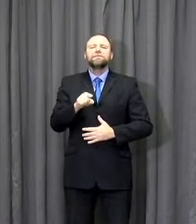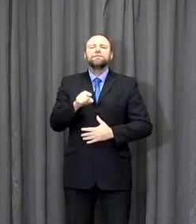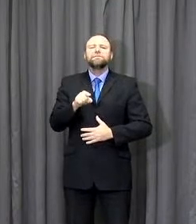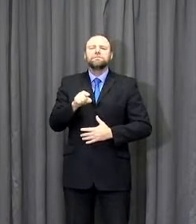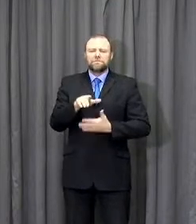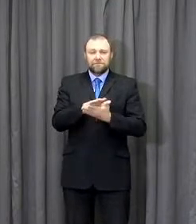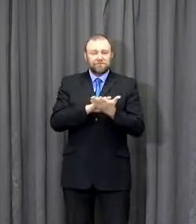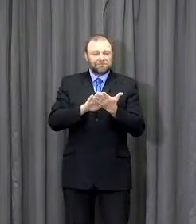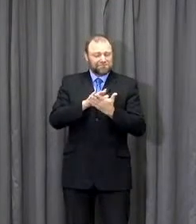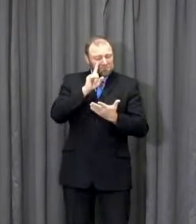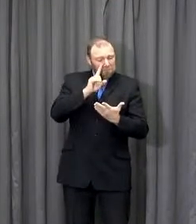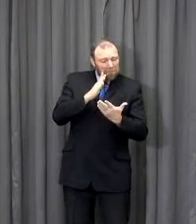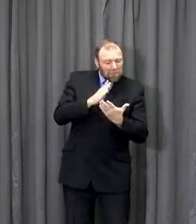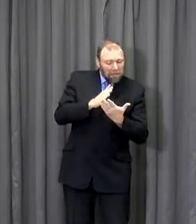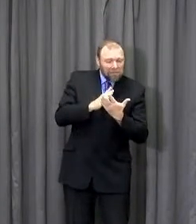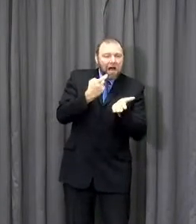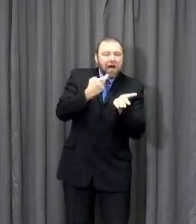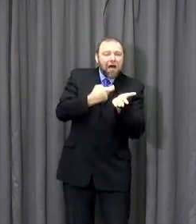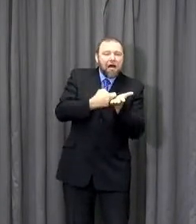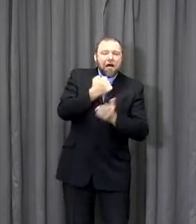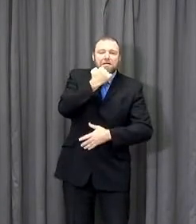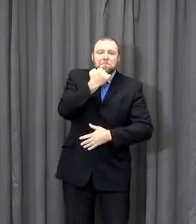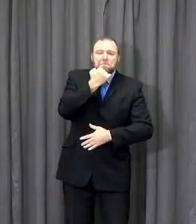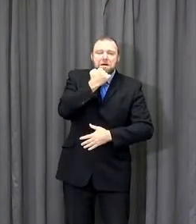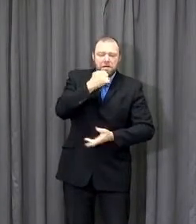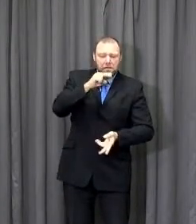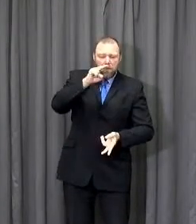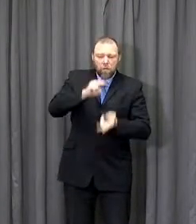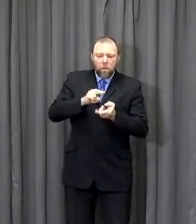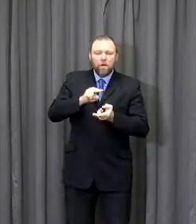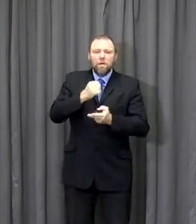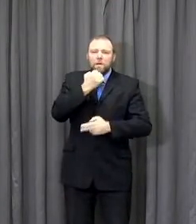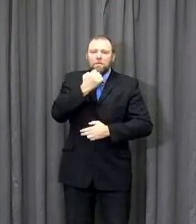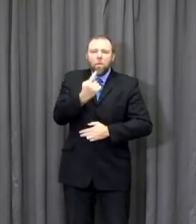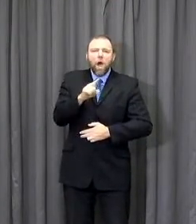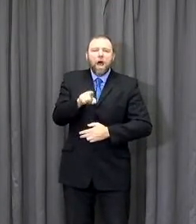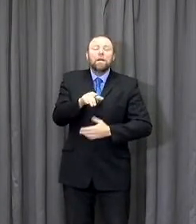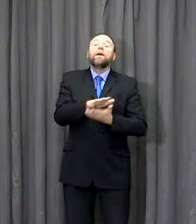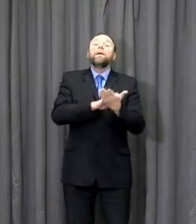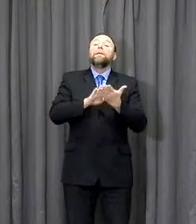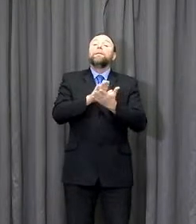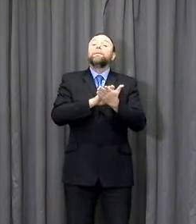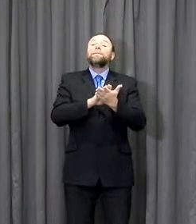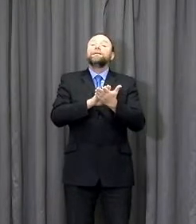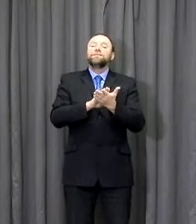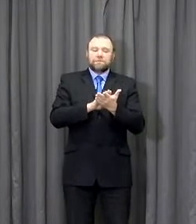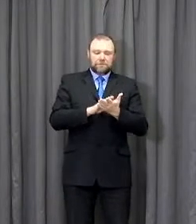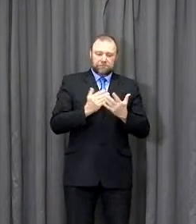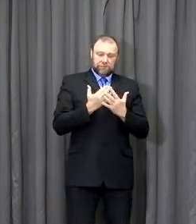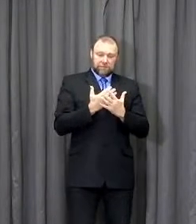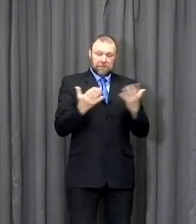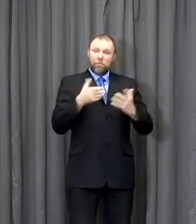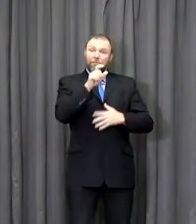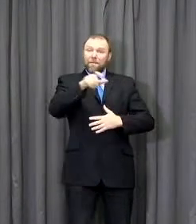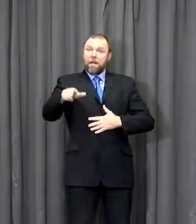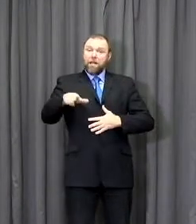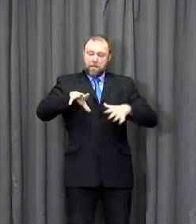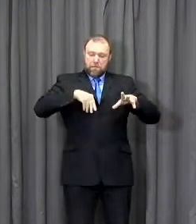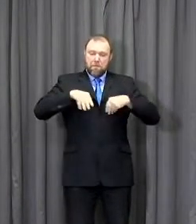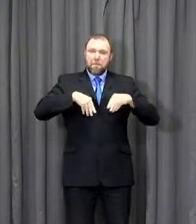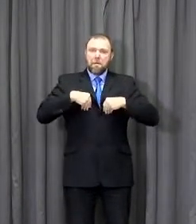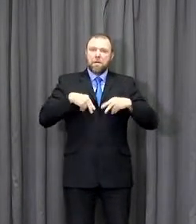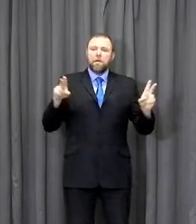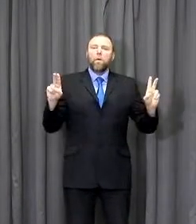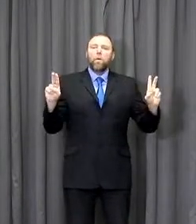number in Wales is less than 1, which means that the epidemic here in Wales is shrinking rather than growing. The R number is somewhere between